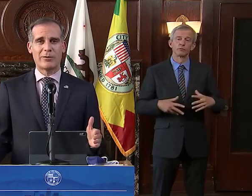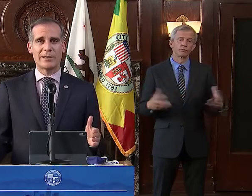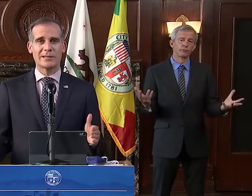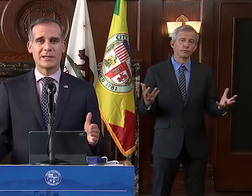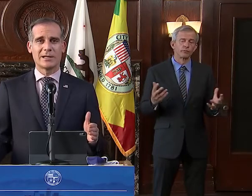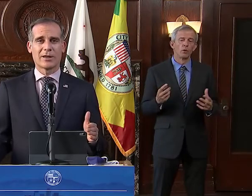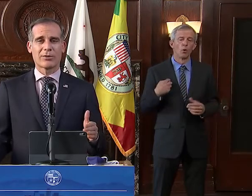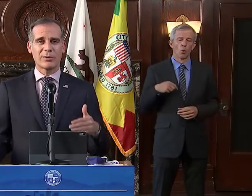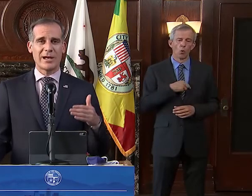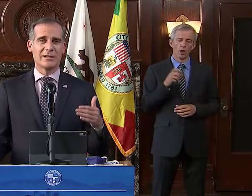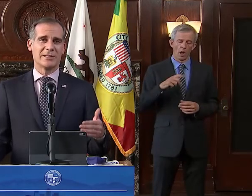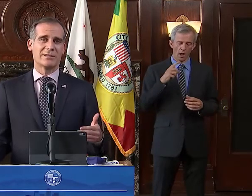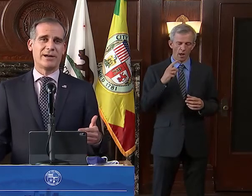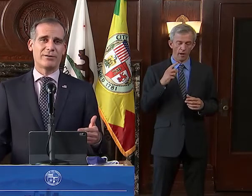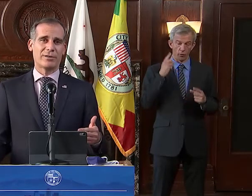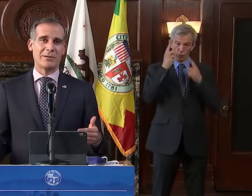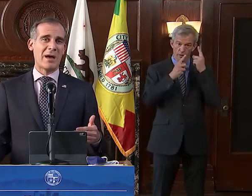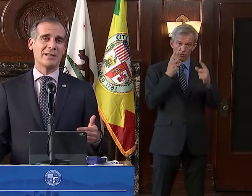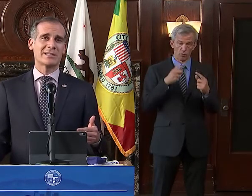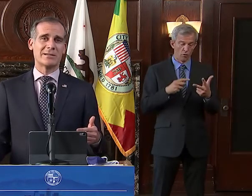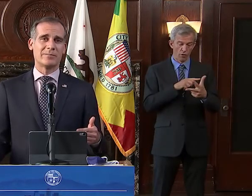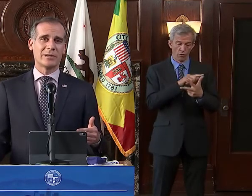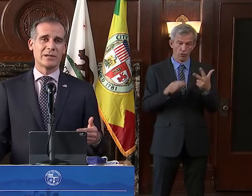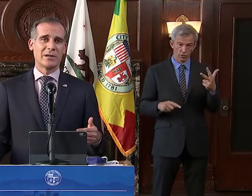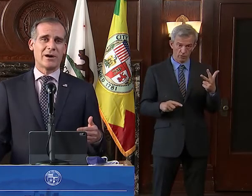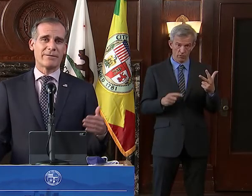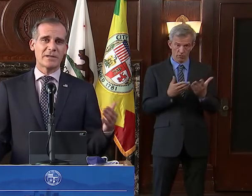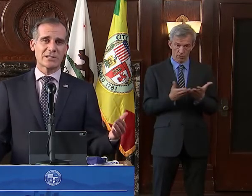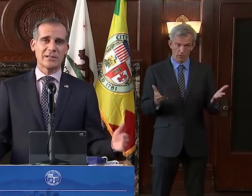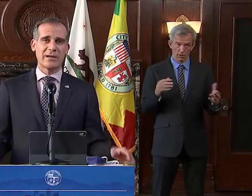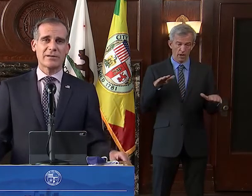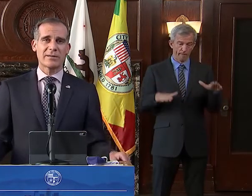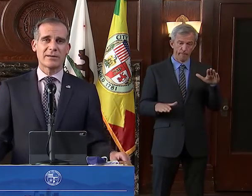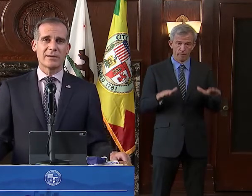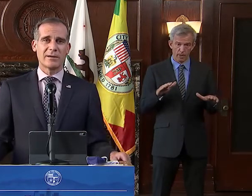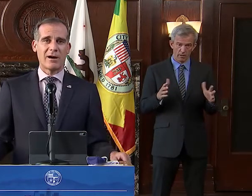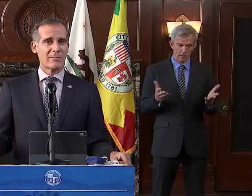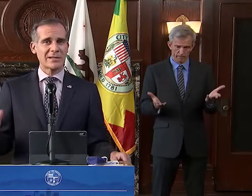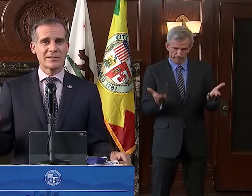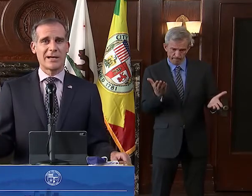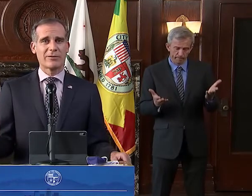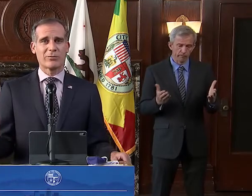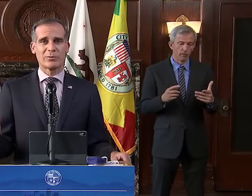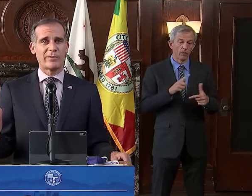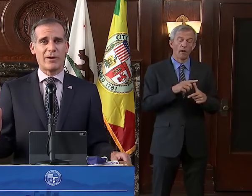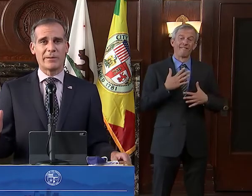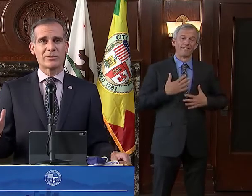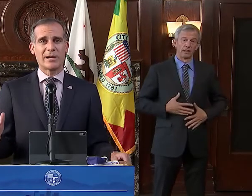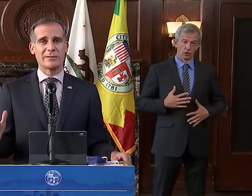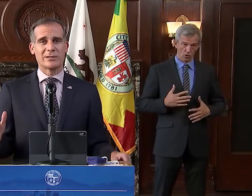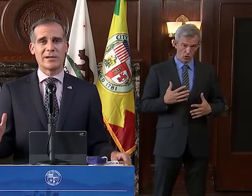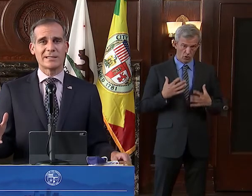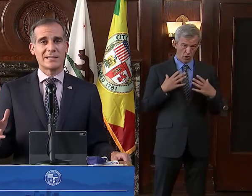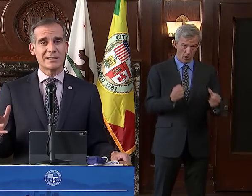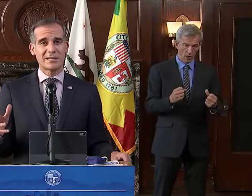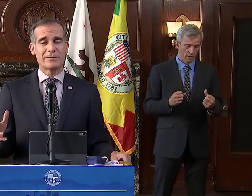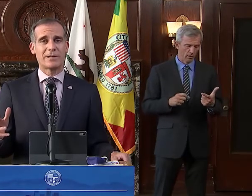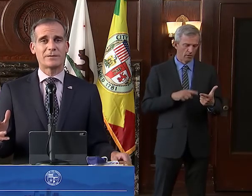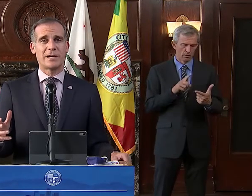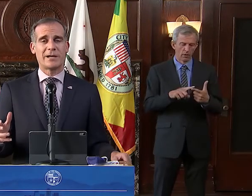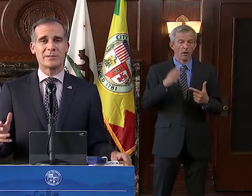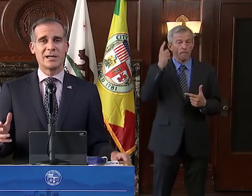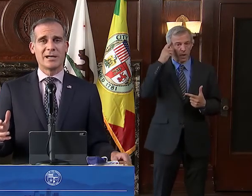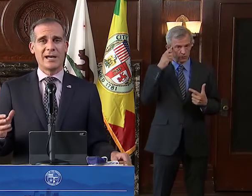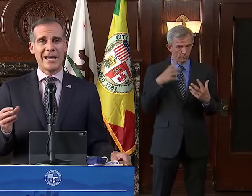consider always three elements of health and balance them. Our physical health, our mental health, which we've always tried to address in these tough,